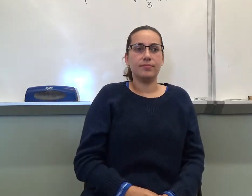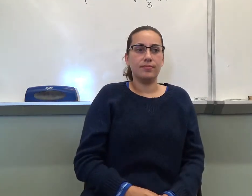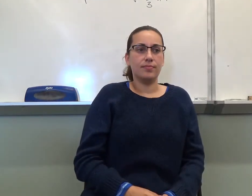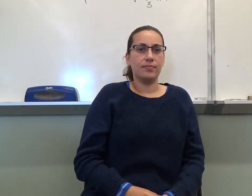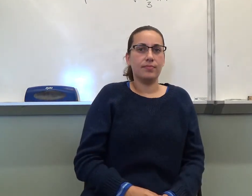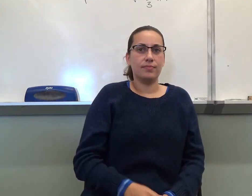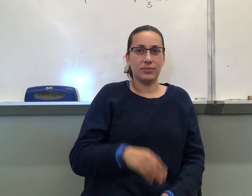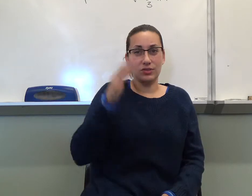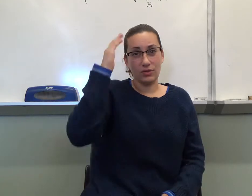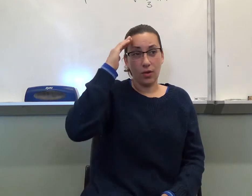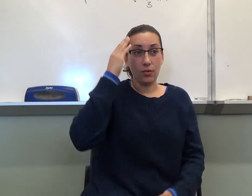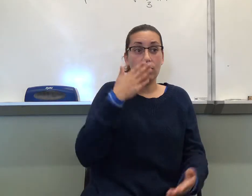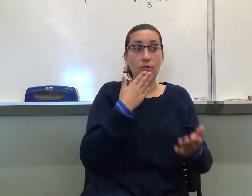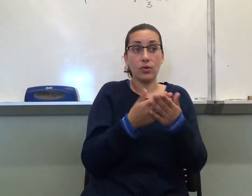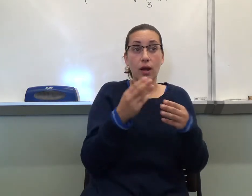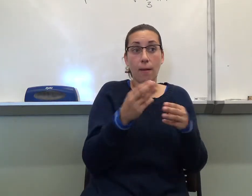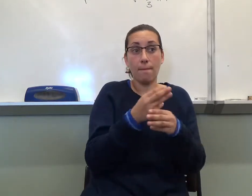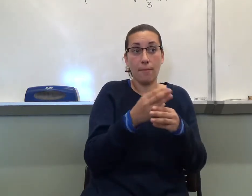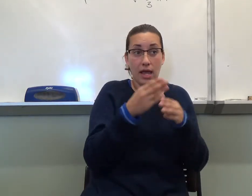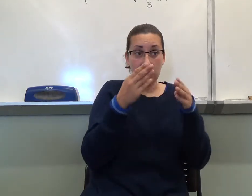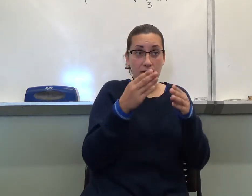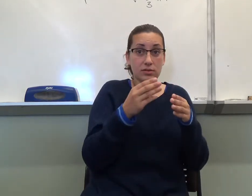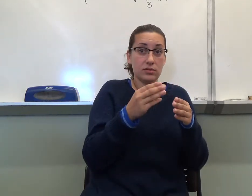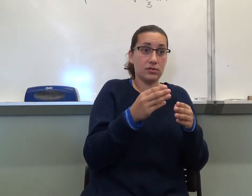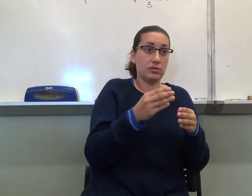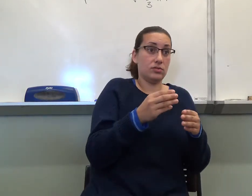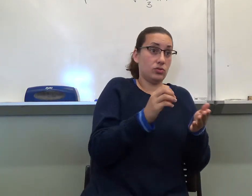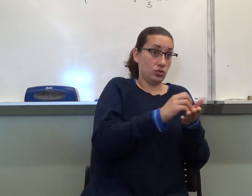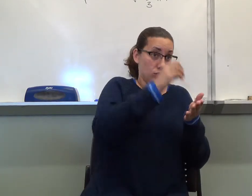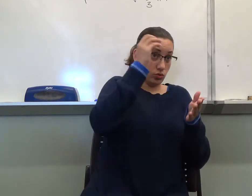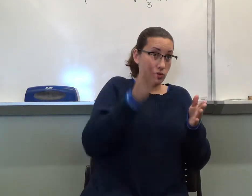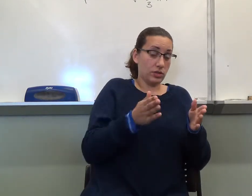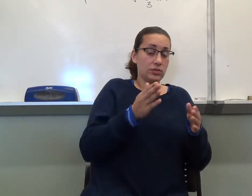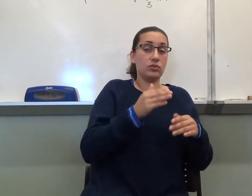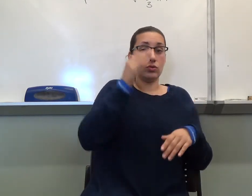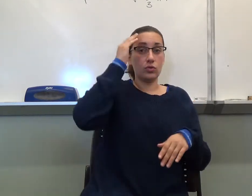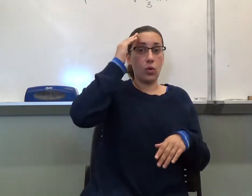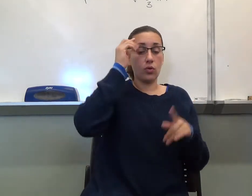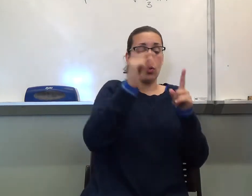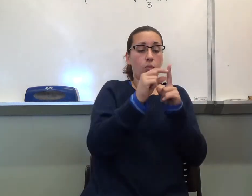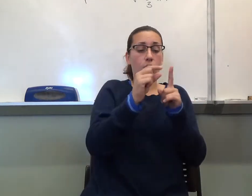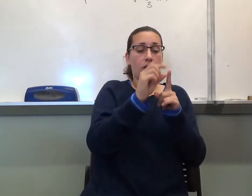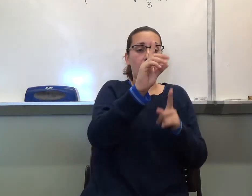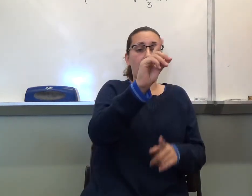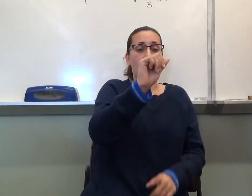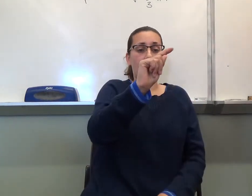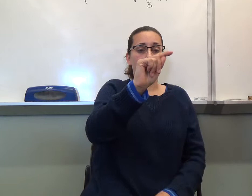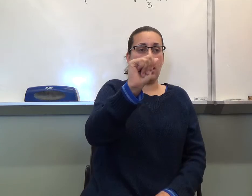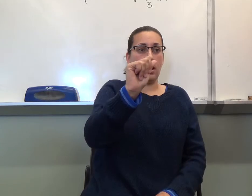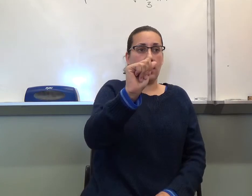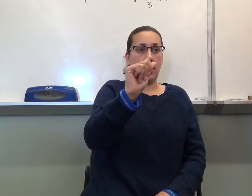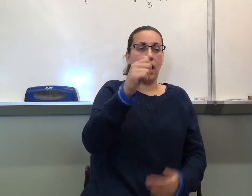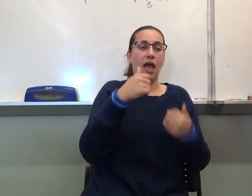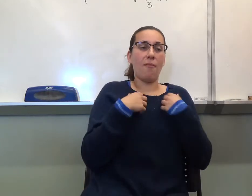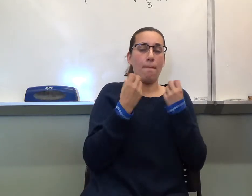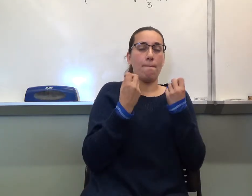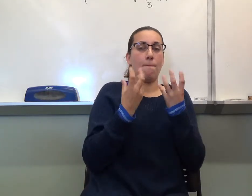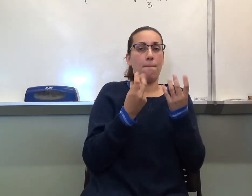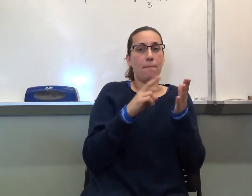math students. The word data is a plural word. Okay? Meaning data means more than one. Data